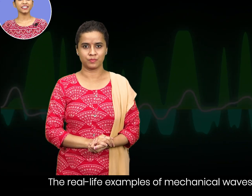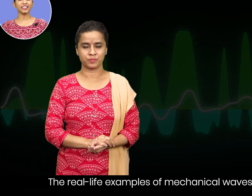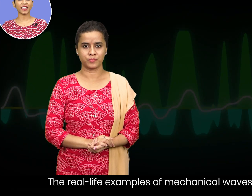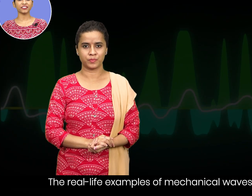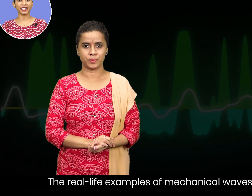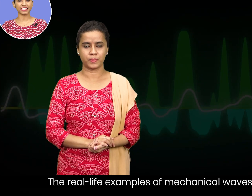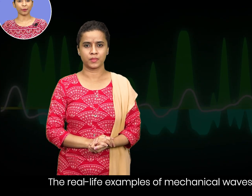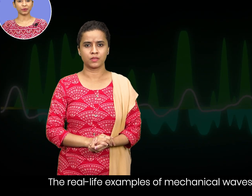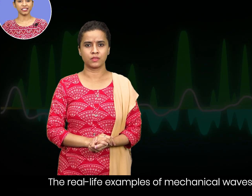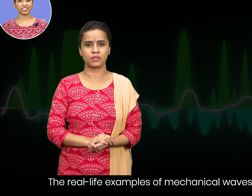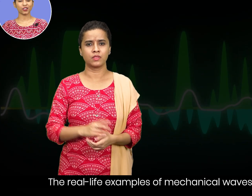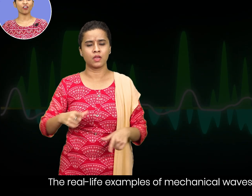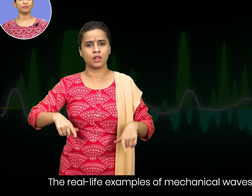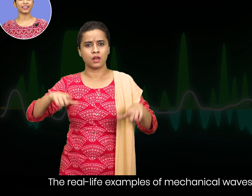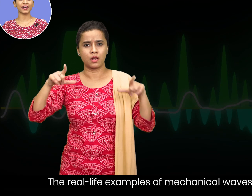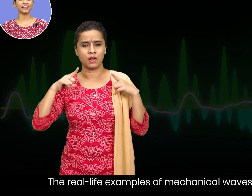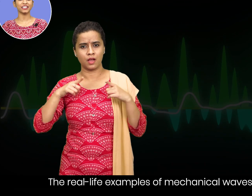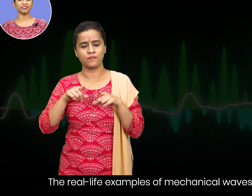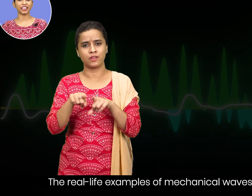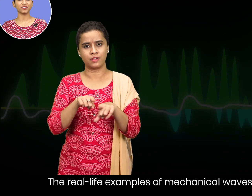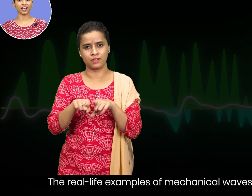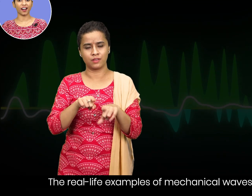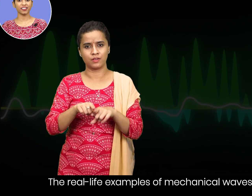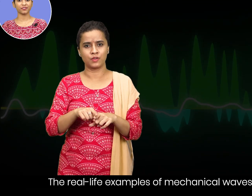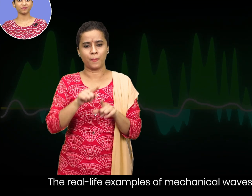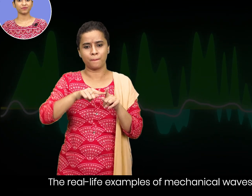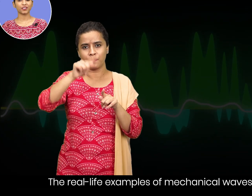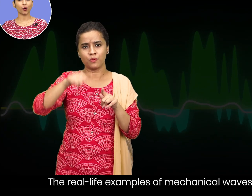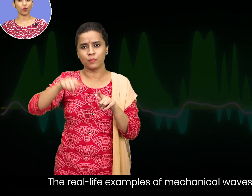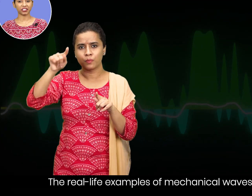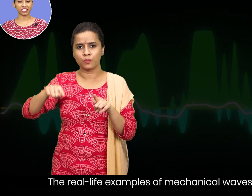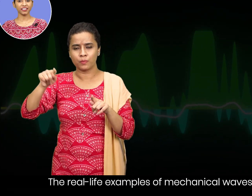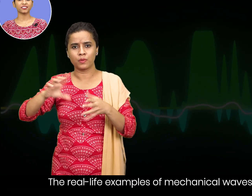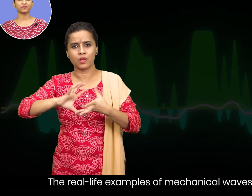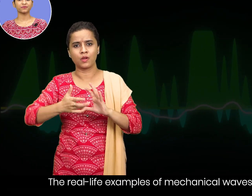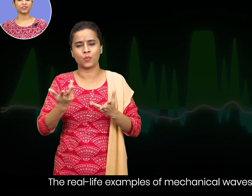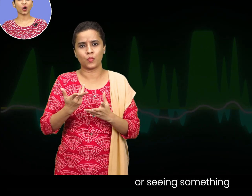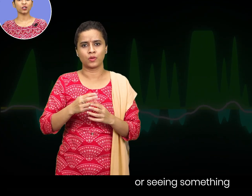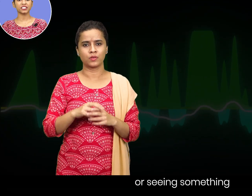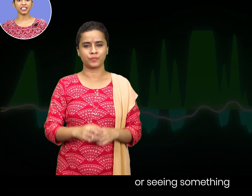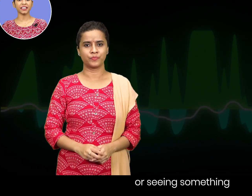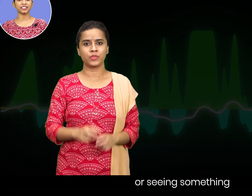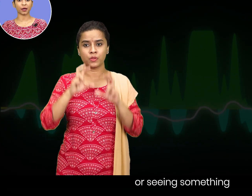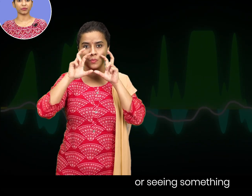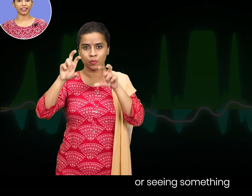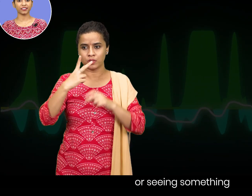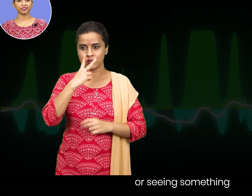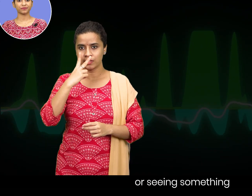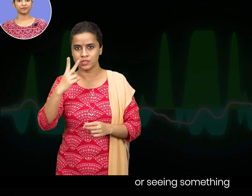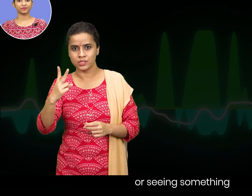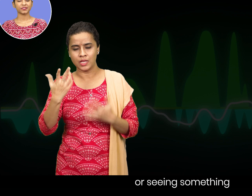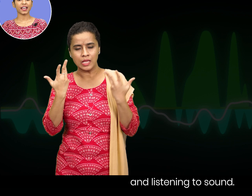The real-life examples of mechanical waves are watching or seeing